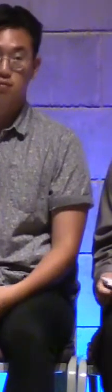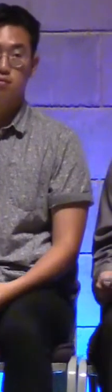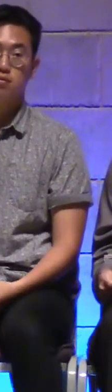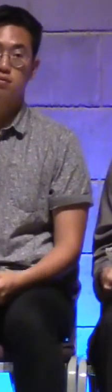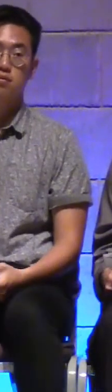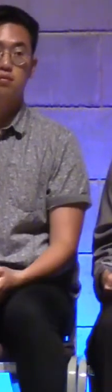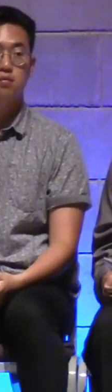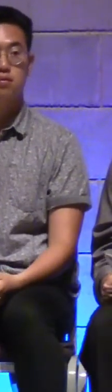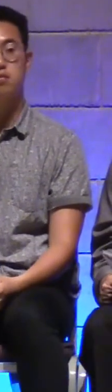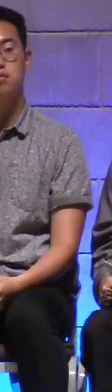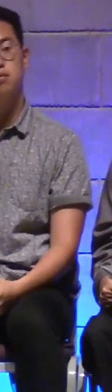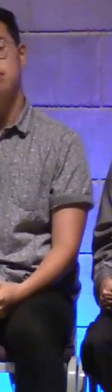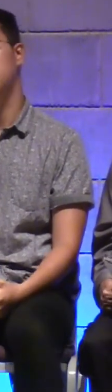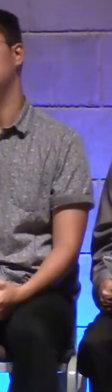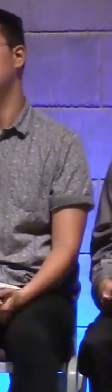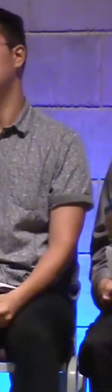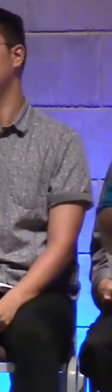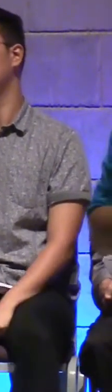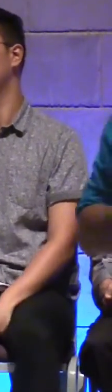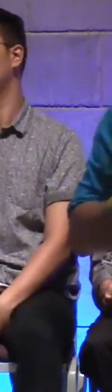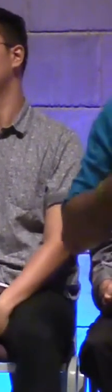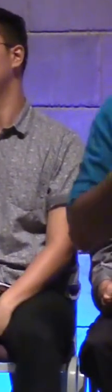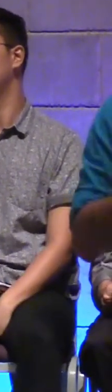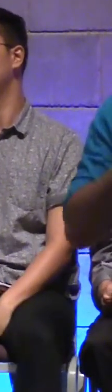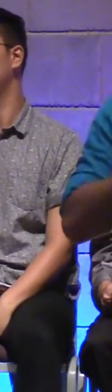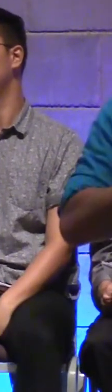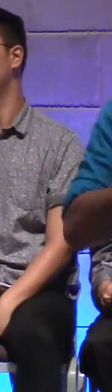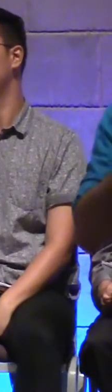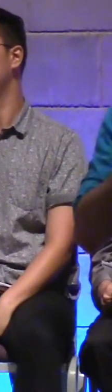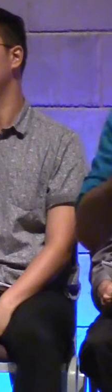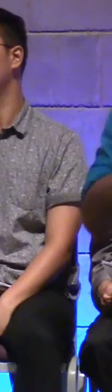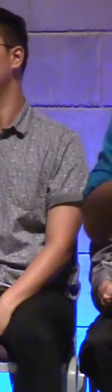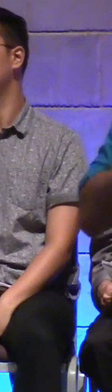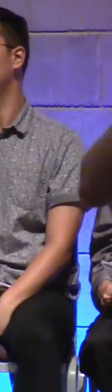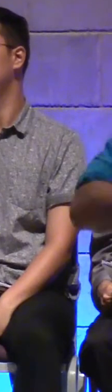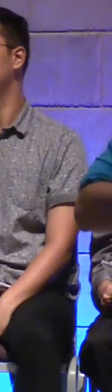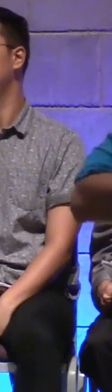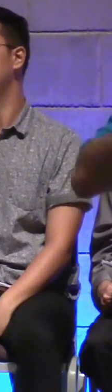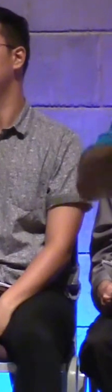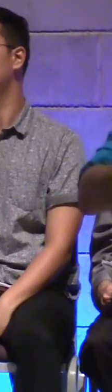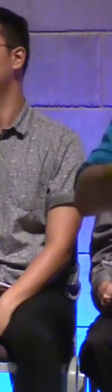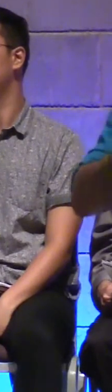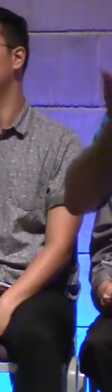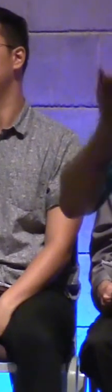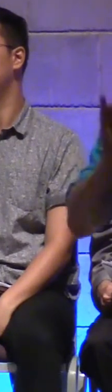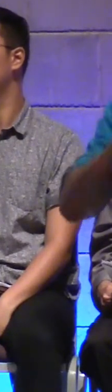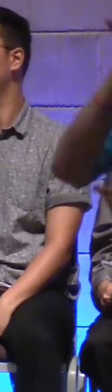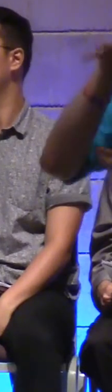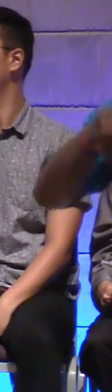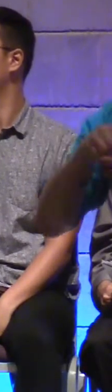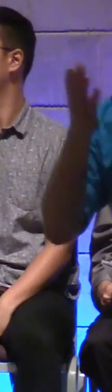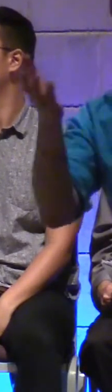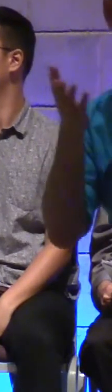Much of the time, I have been asked to write poetry, which is woven into a service. That has been my gift, is to try to take